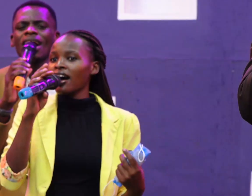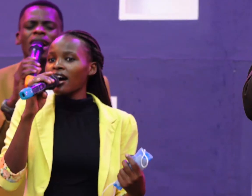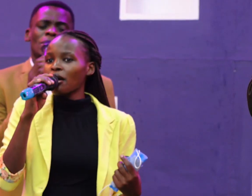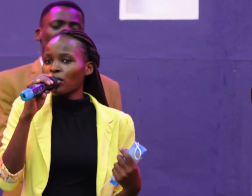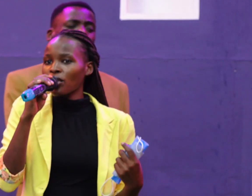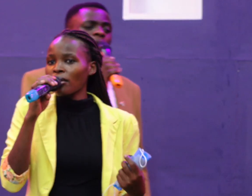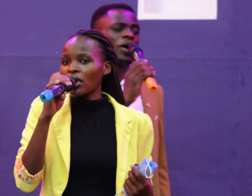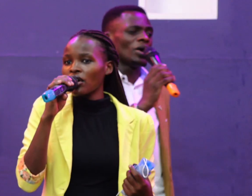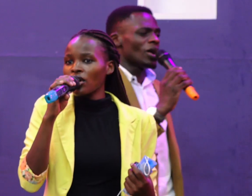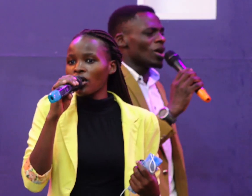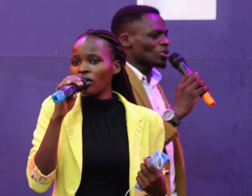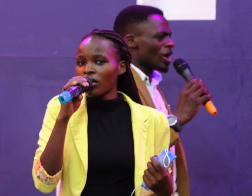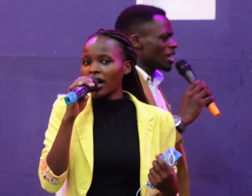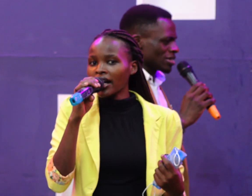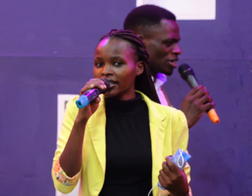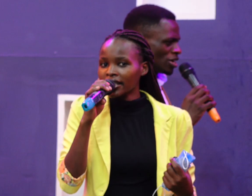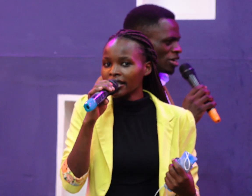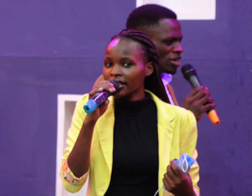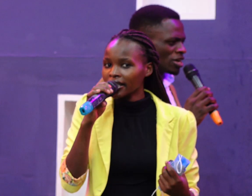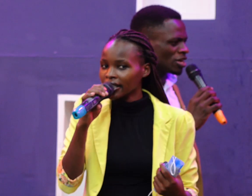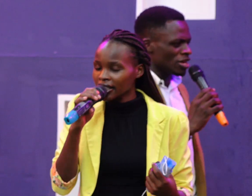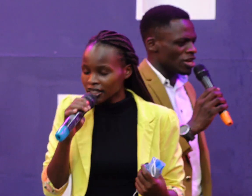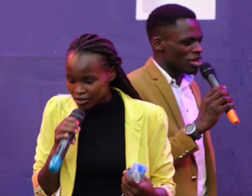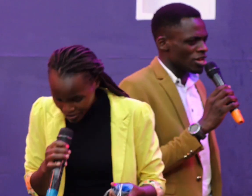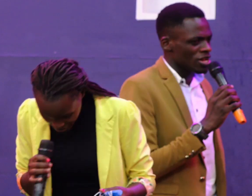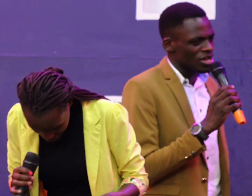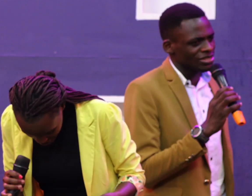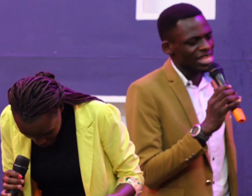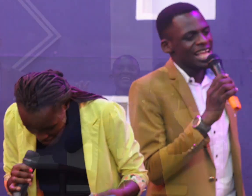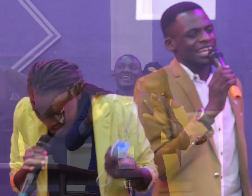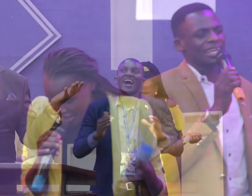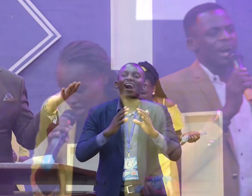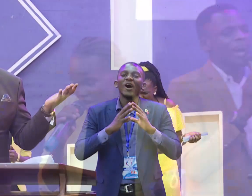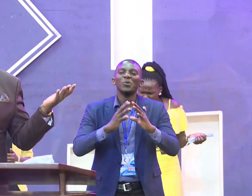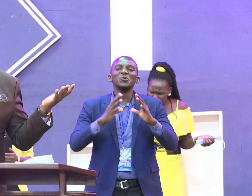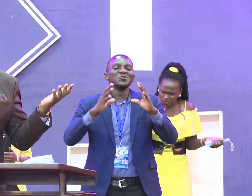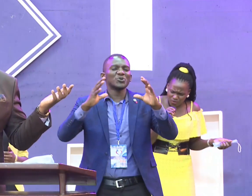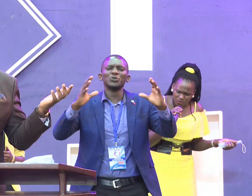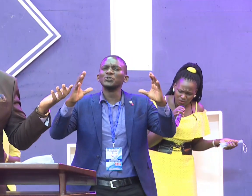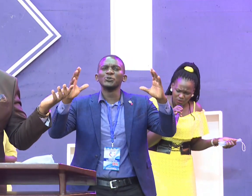Oh,